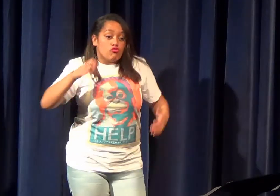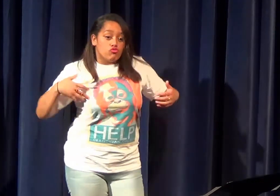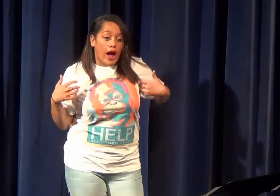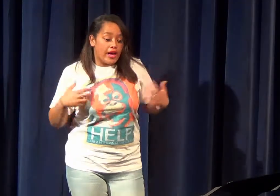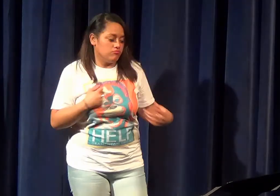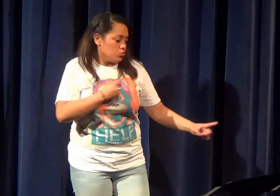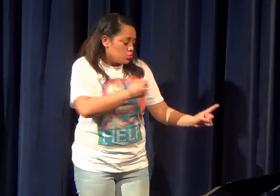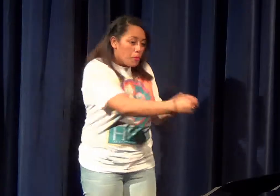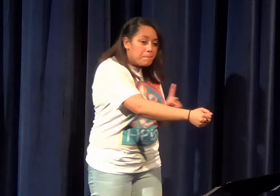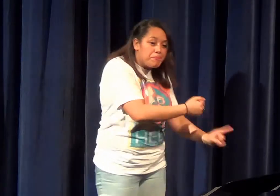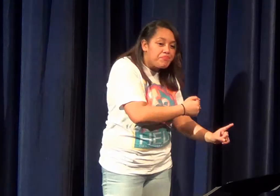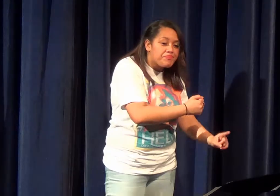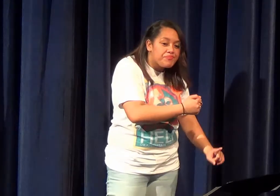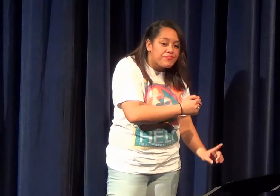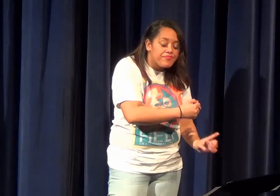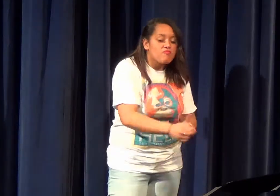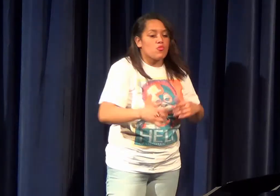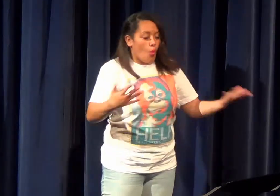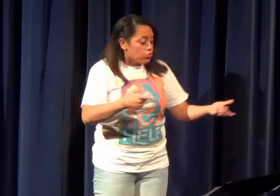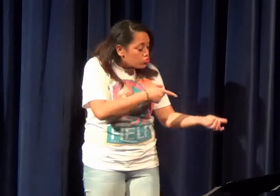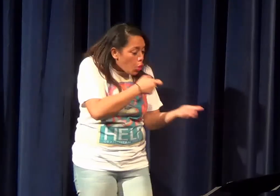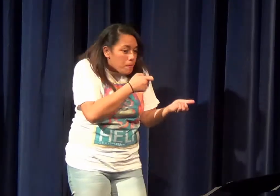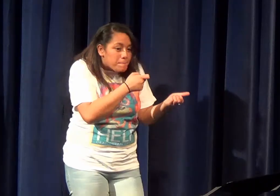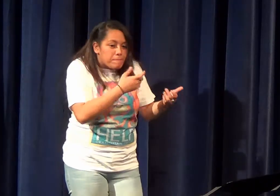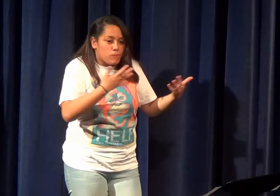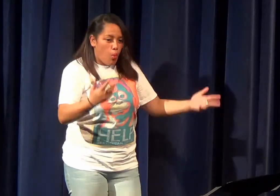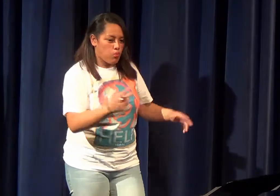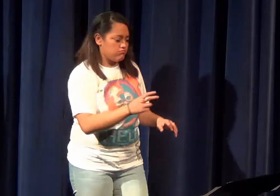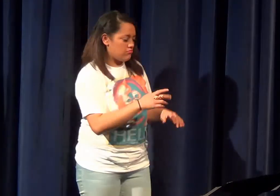People didn't care about their orangutans. They would abuse them or shoot them.